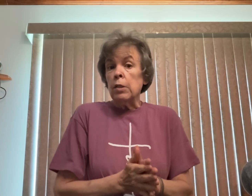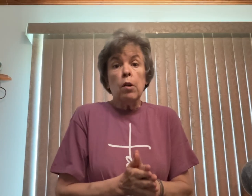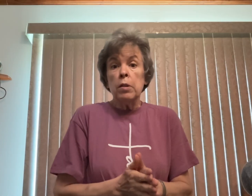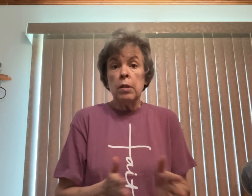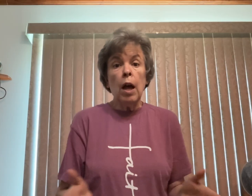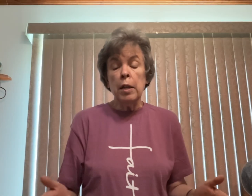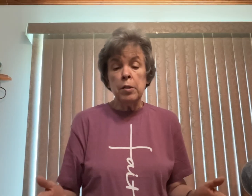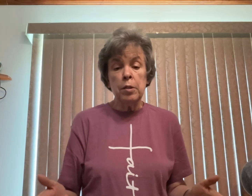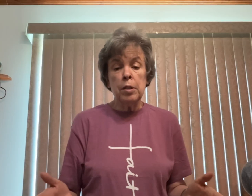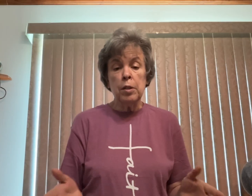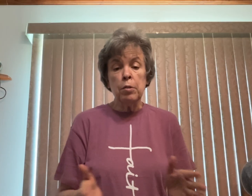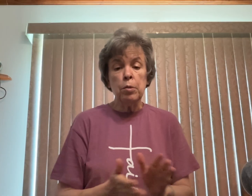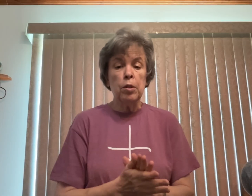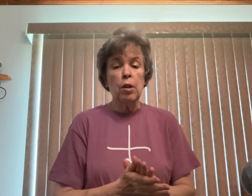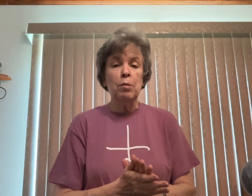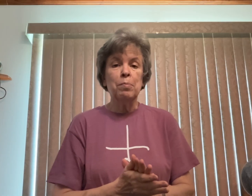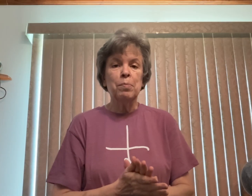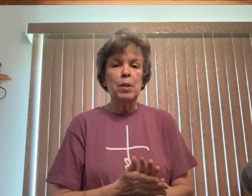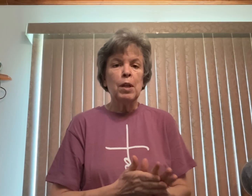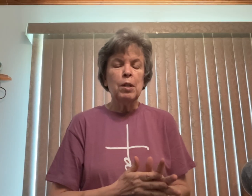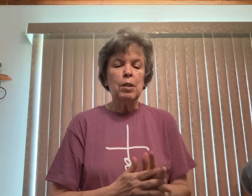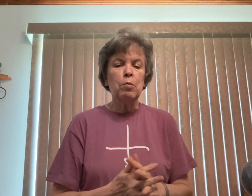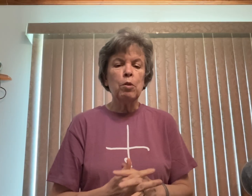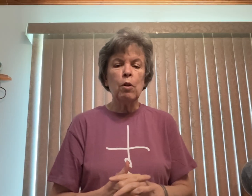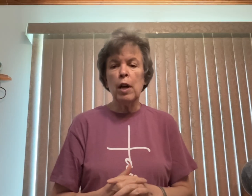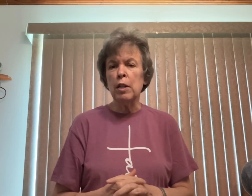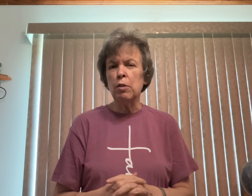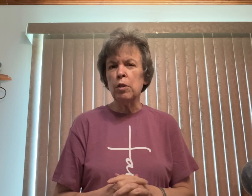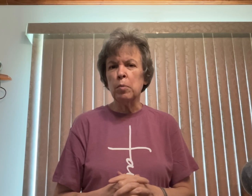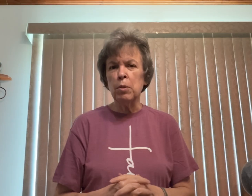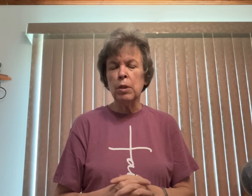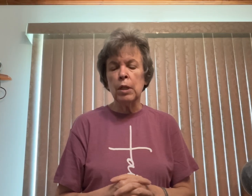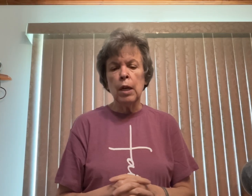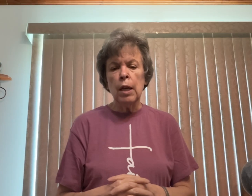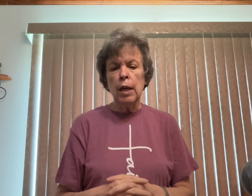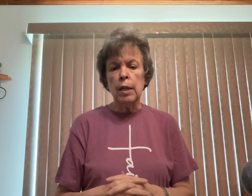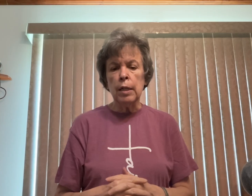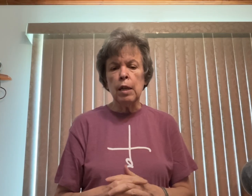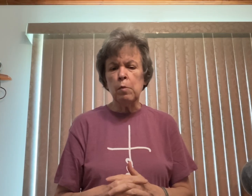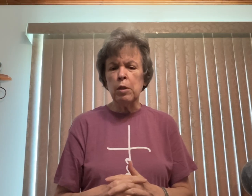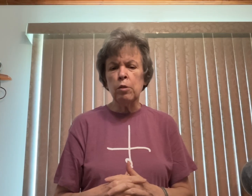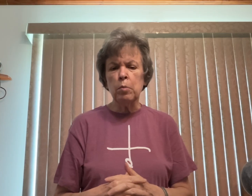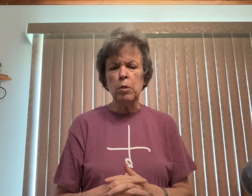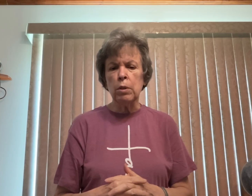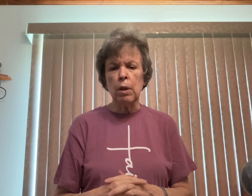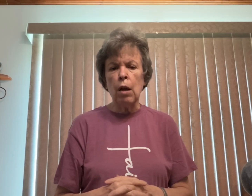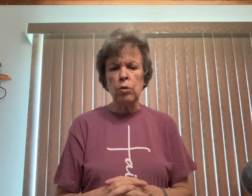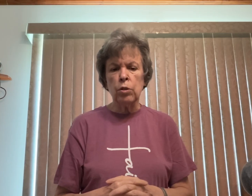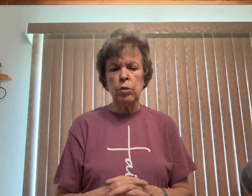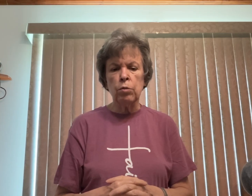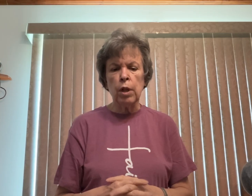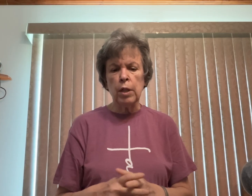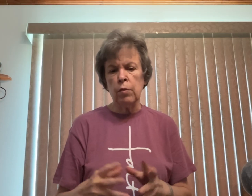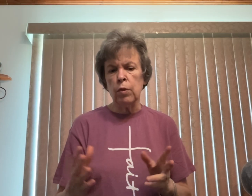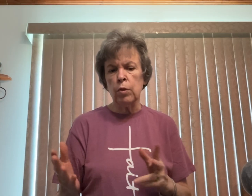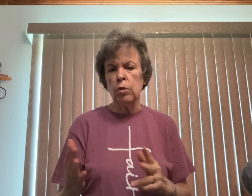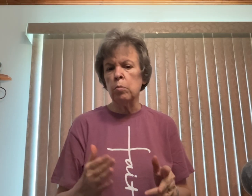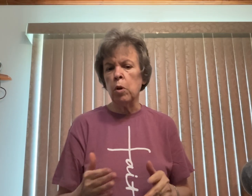all the signs in the whole song. So we'll go ahead and do it to music. And again, when we do it to music, I'll just do like the first 2 parts